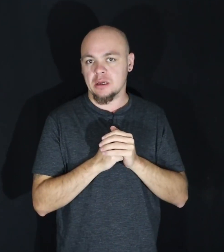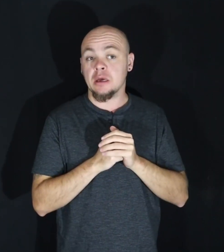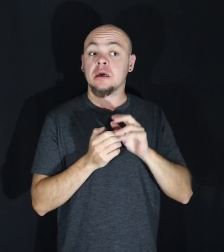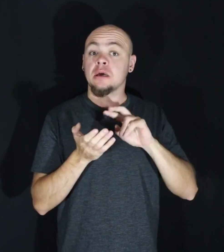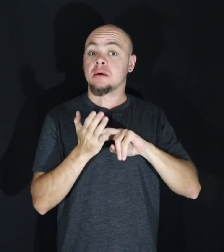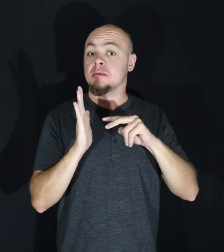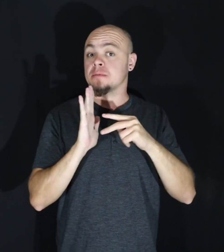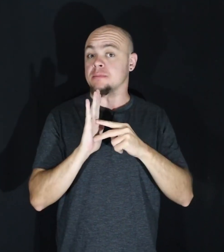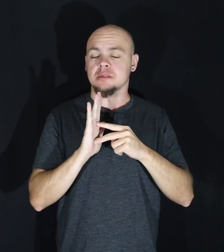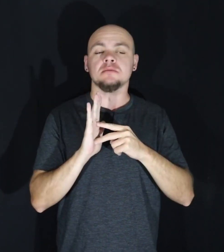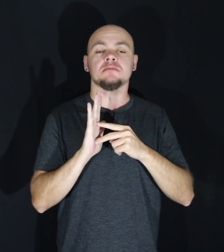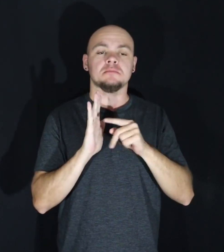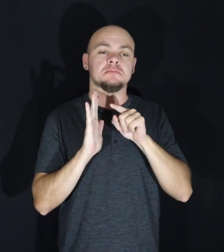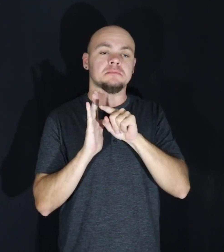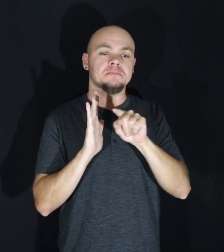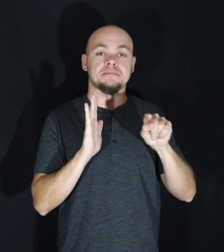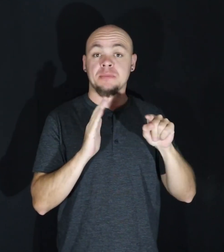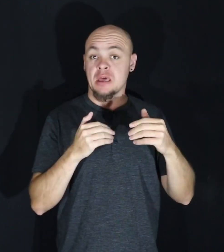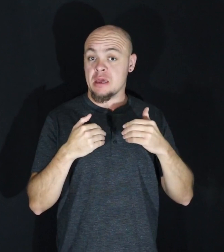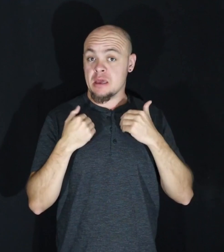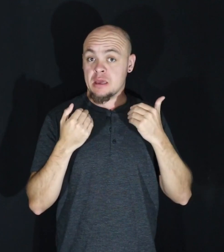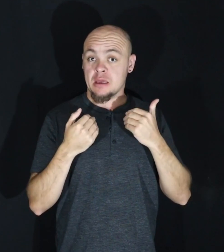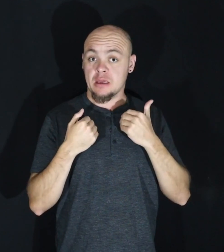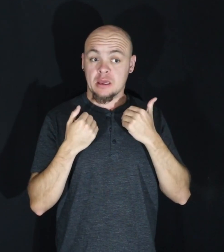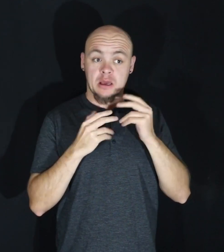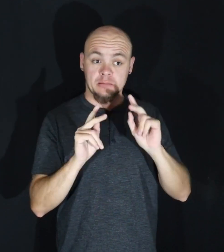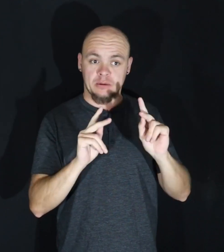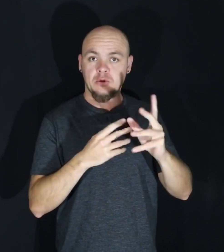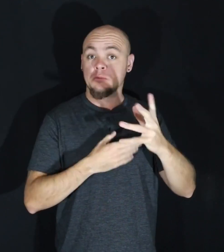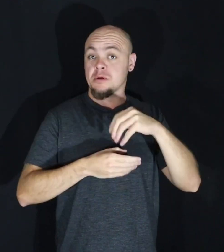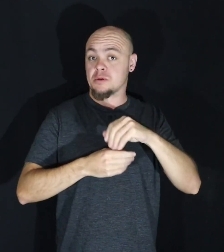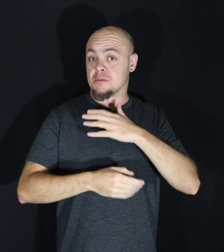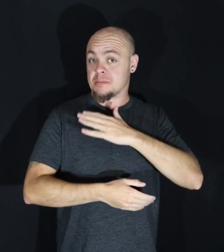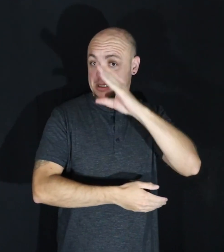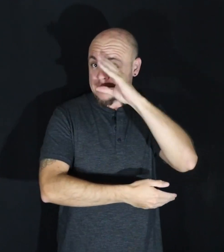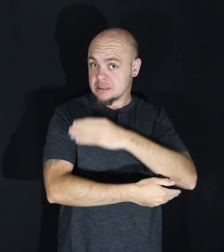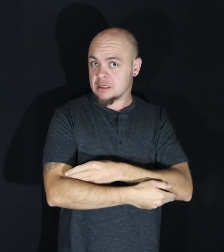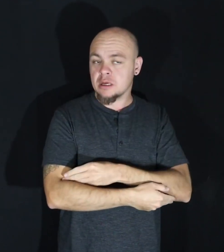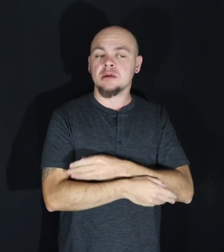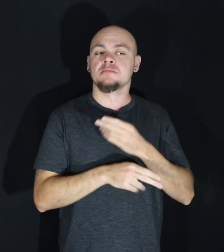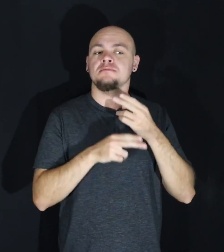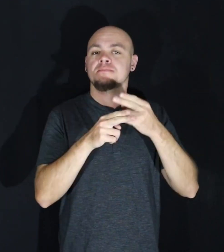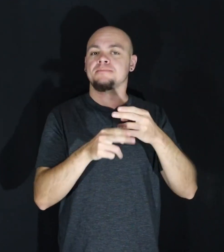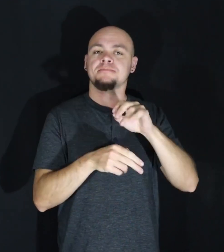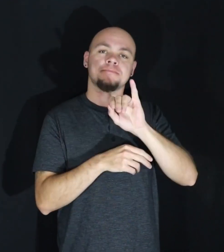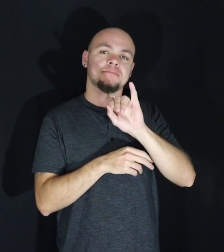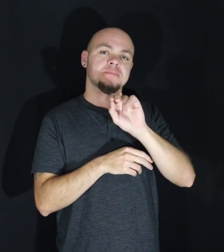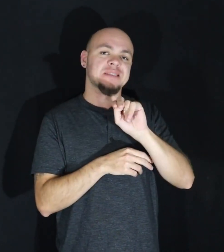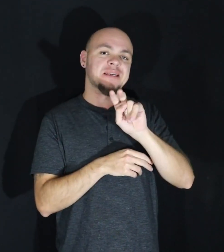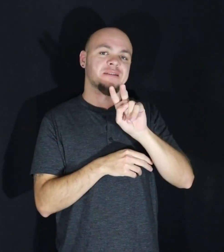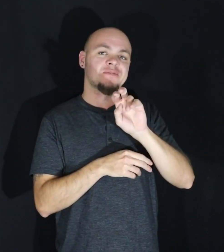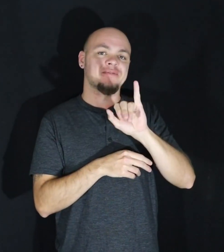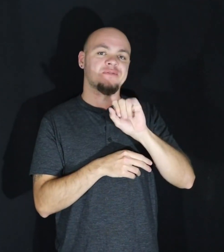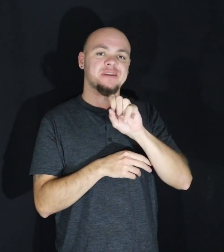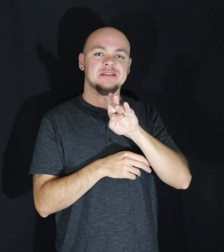means these young people, including my son, remain part of the invisible population.